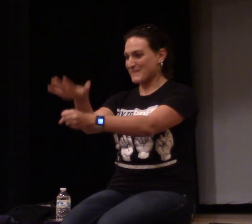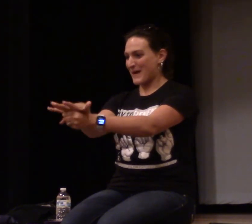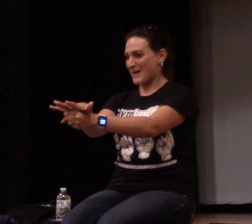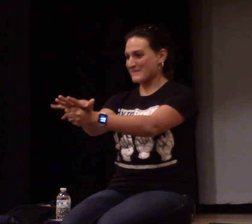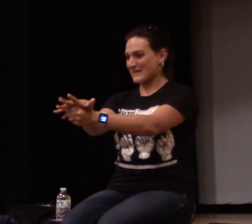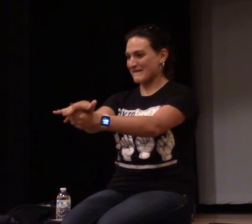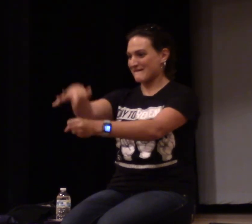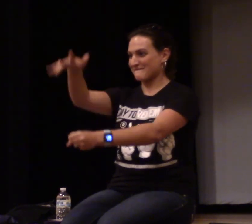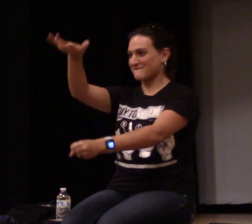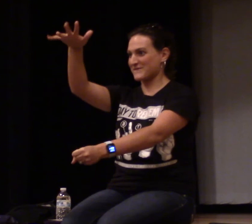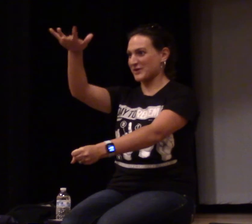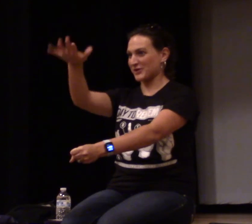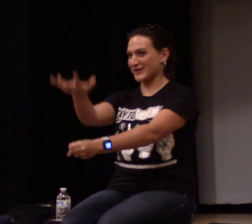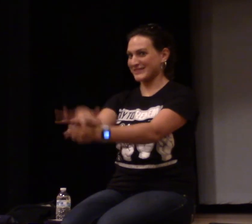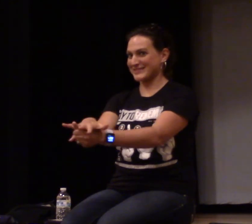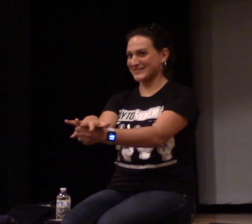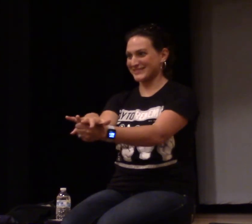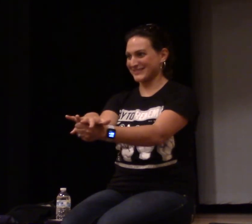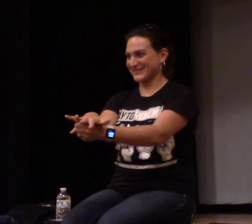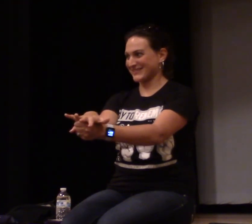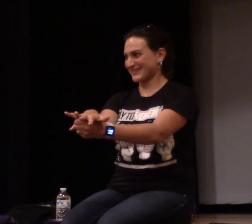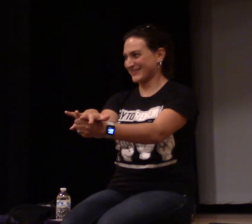Pop. Furious.